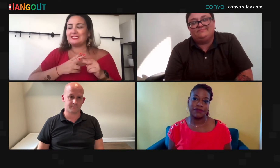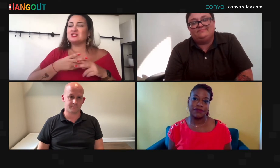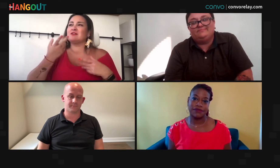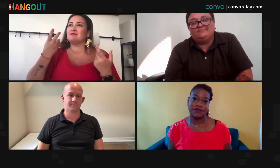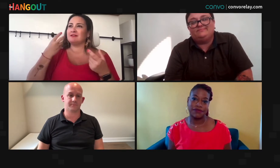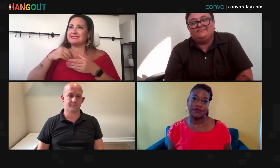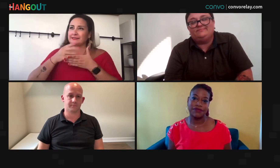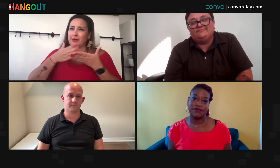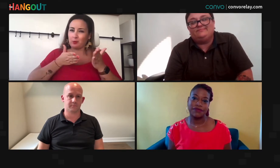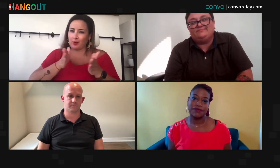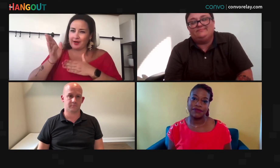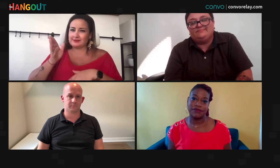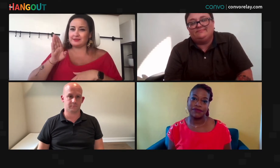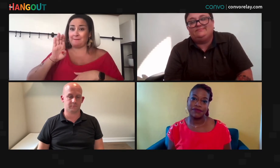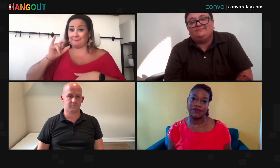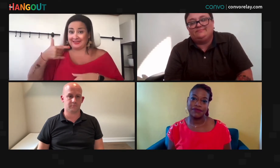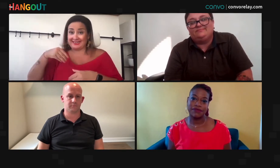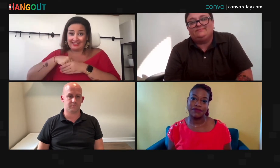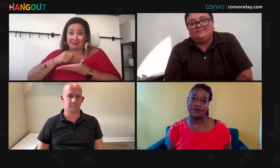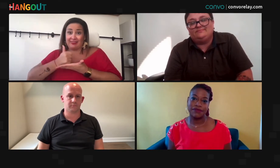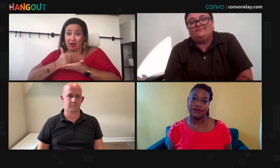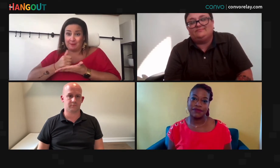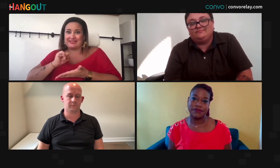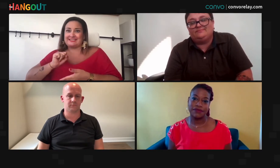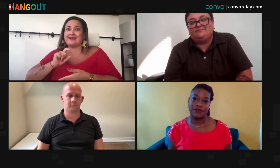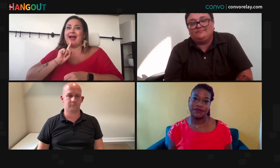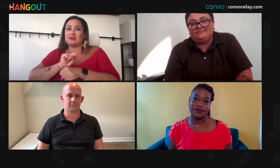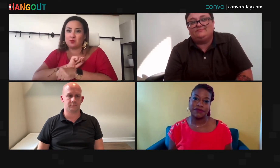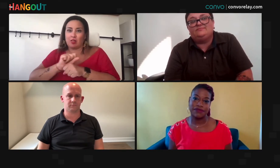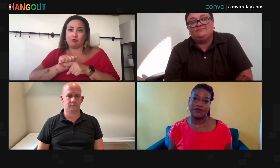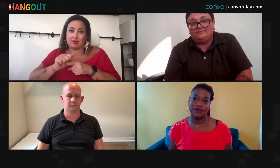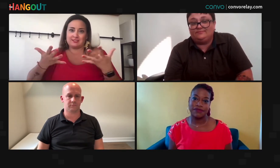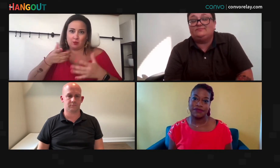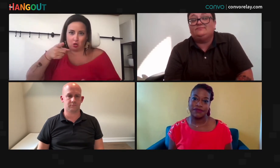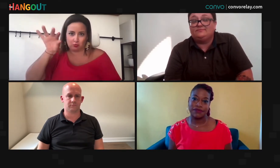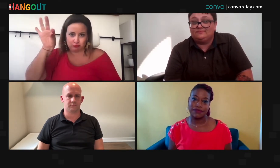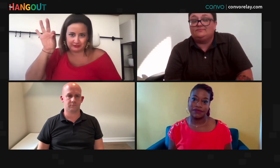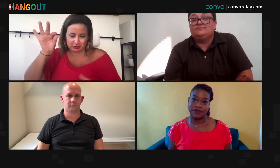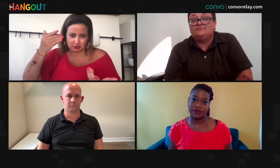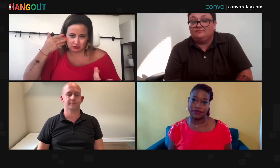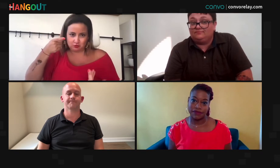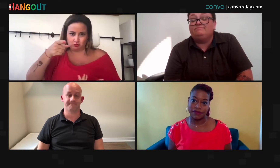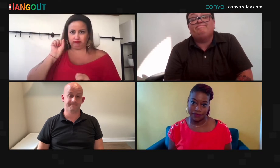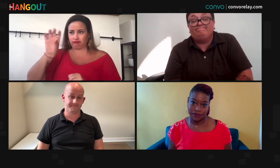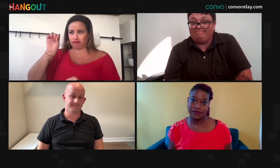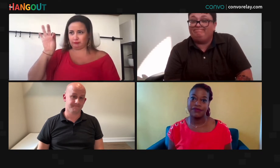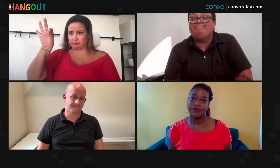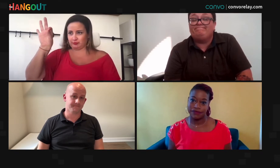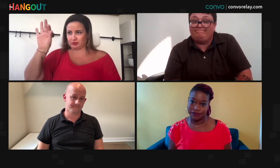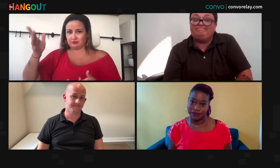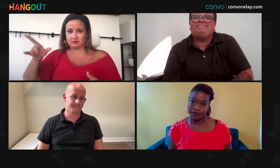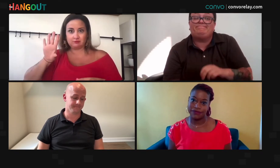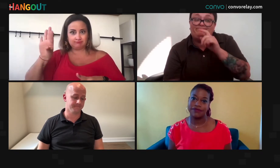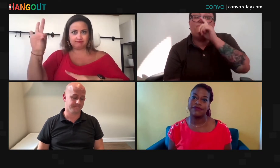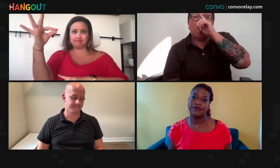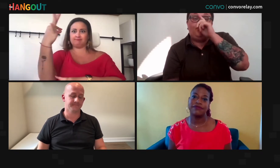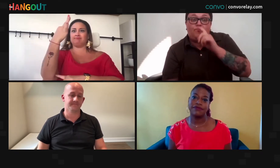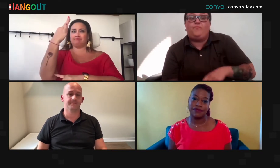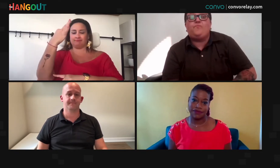Melissa. I for sure, and I really like what Jerome said. Being a therapist is actual practicing what we preach. We were